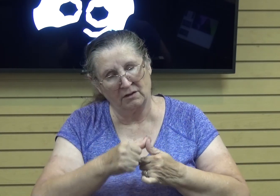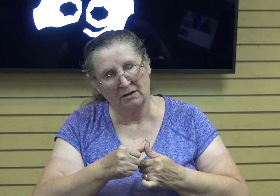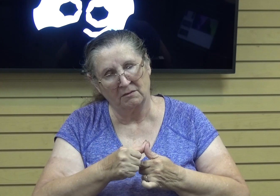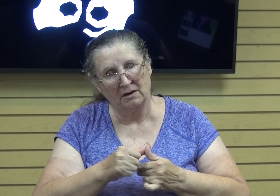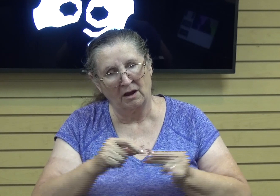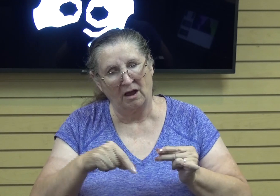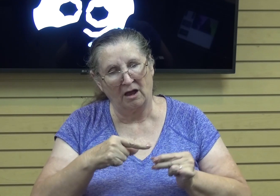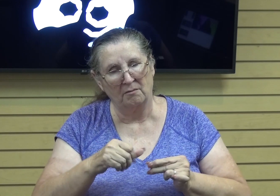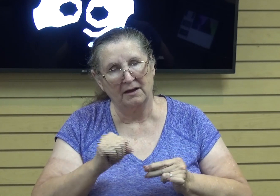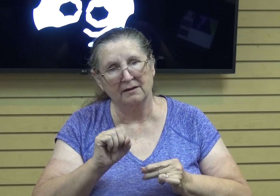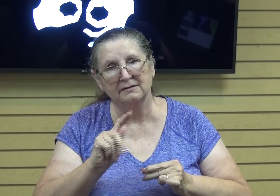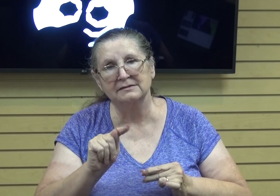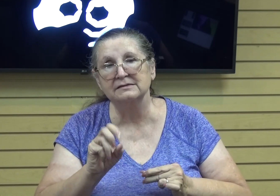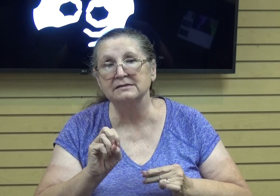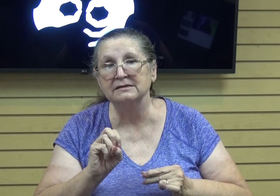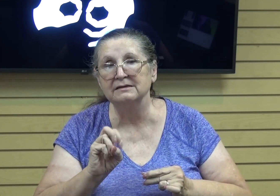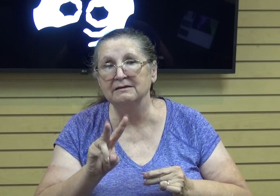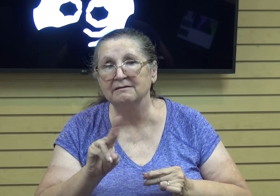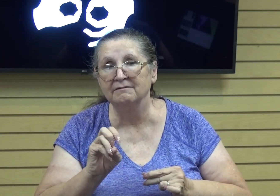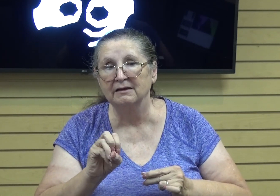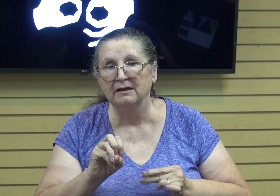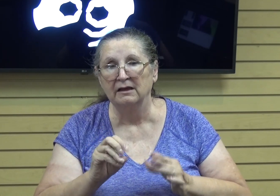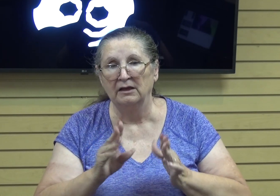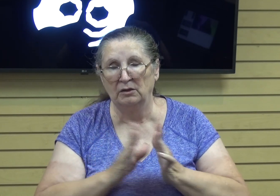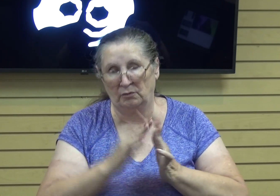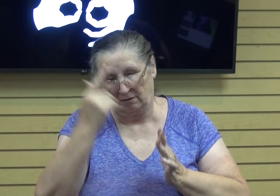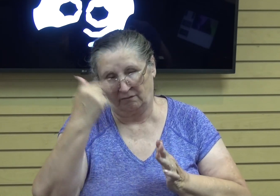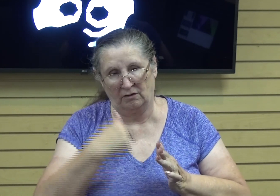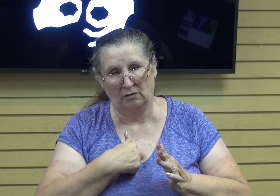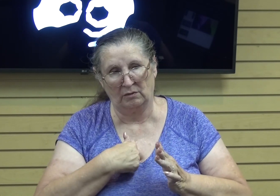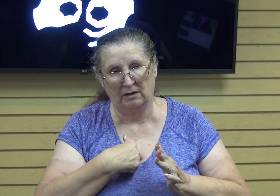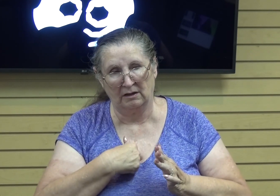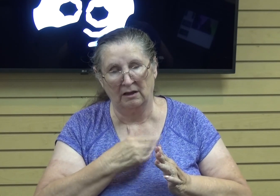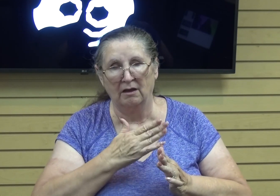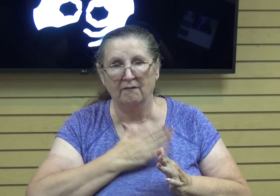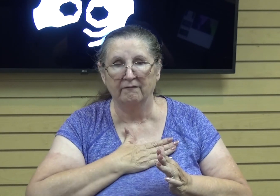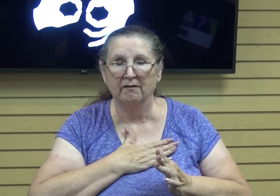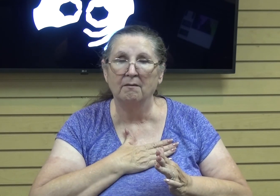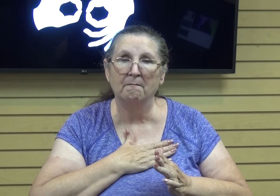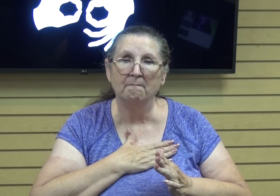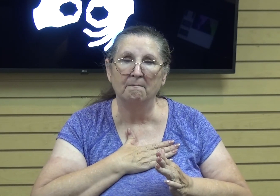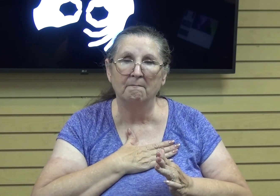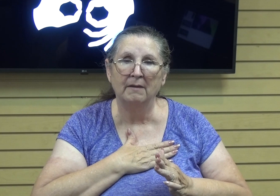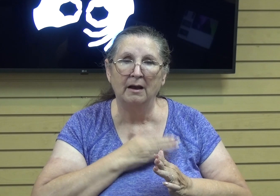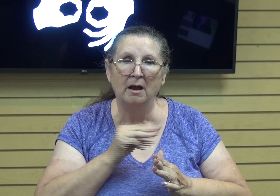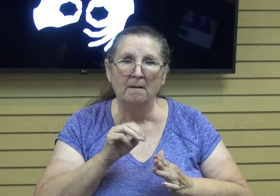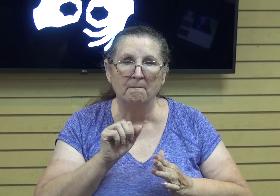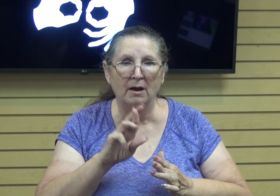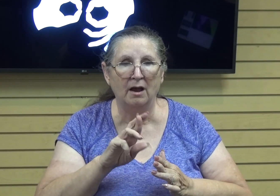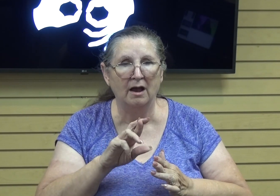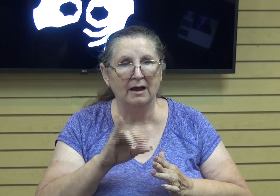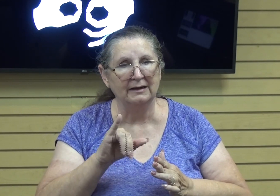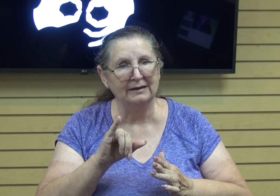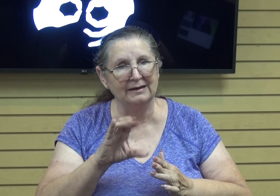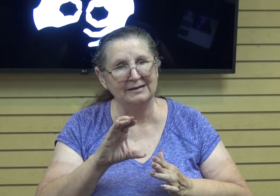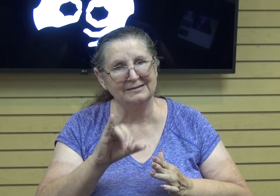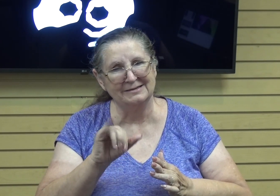Steve was that he prayed for me and for my Mauricio for 2 years continually, every